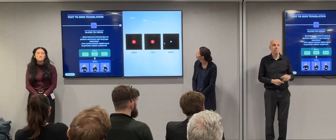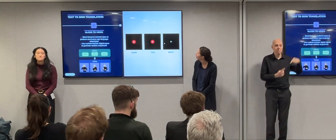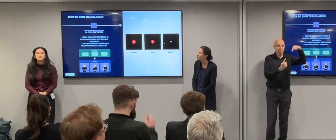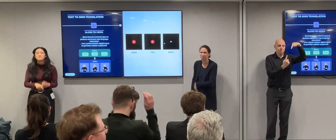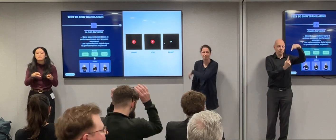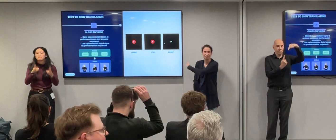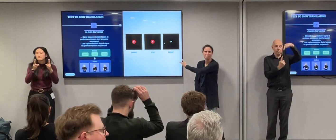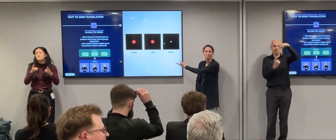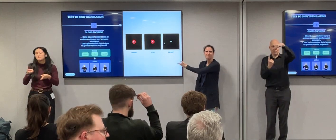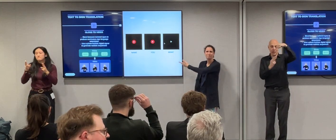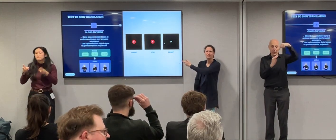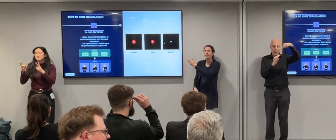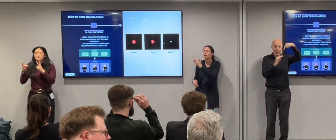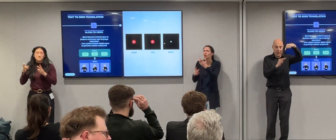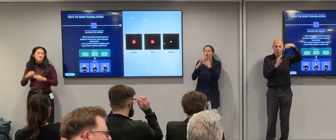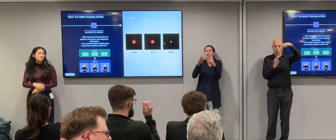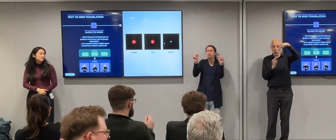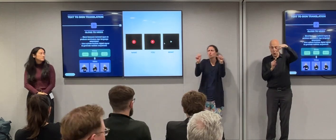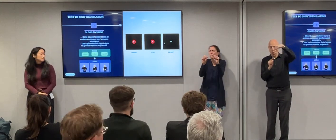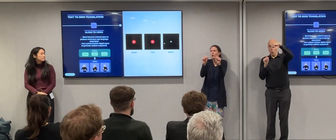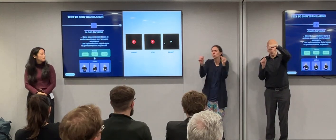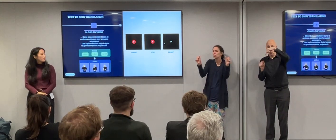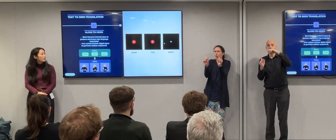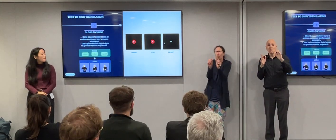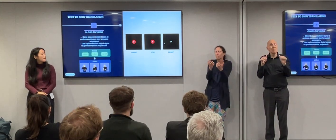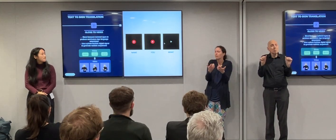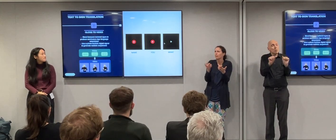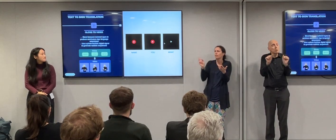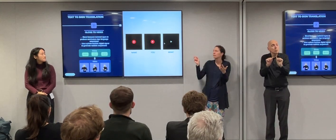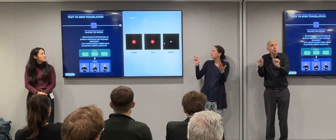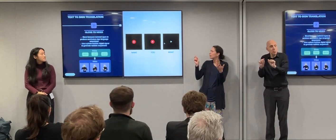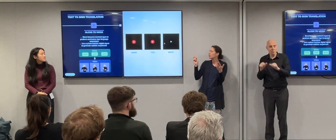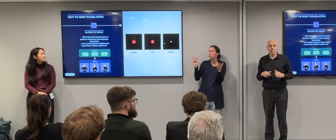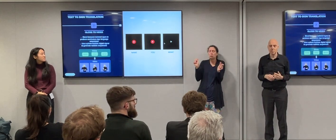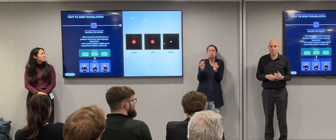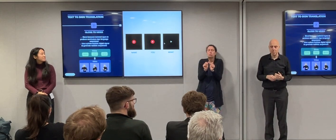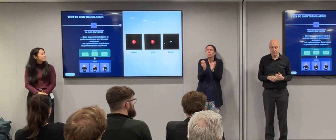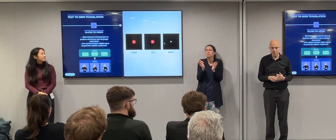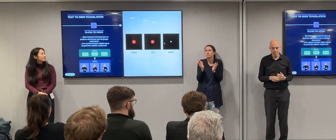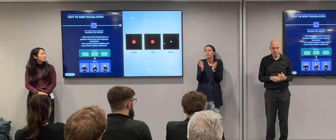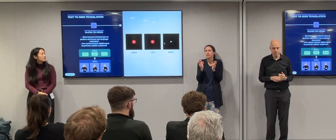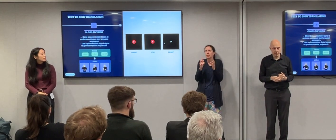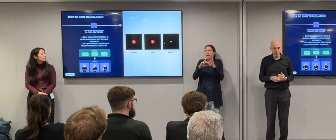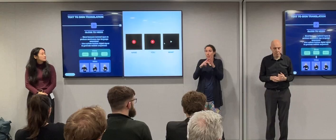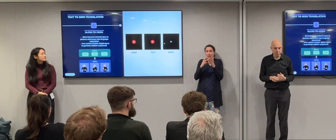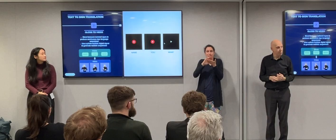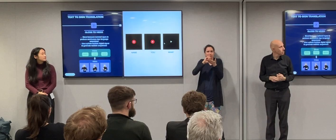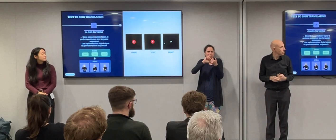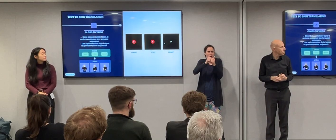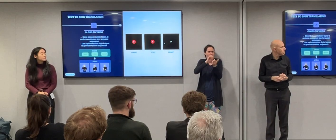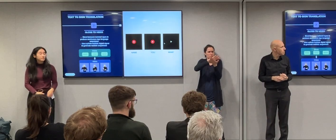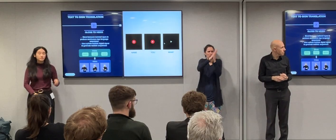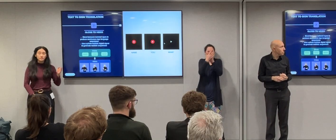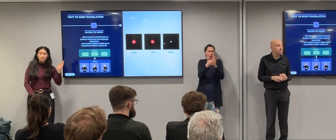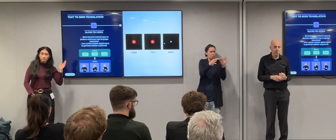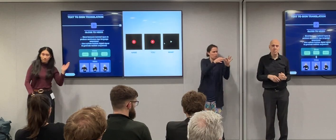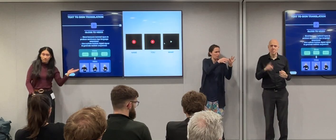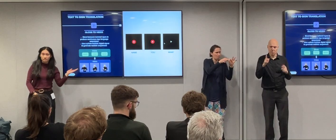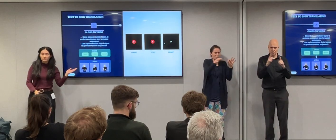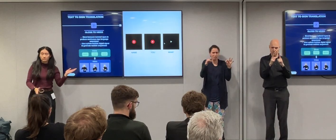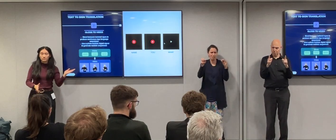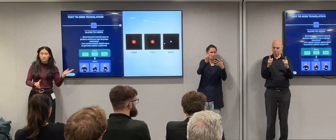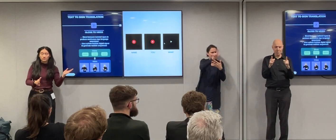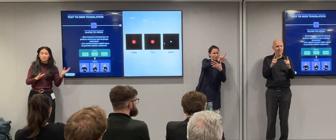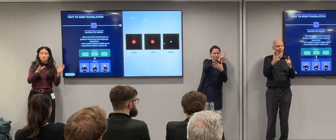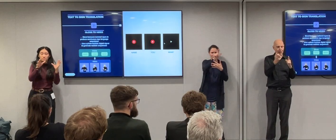So you can see they're the really short signs that we've used there. In order for us to then turn this into an actual BSL